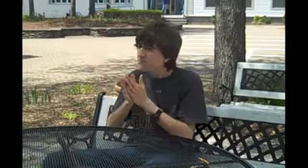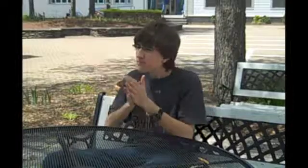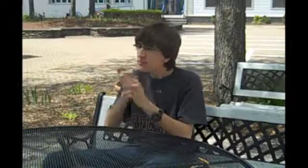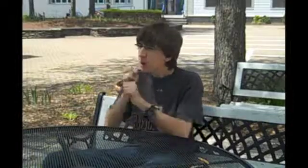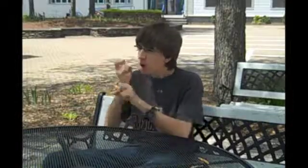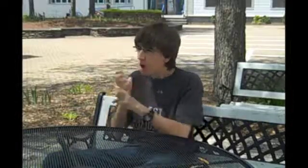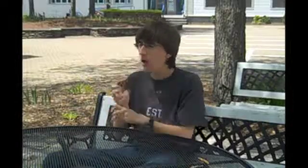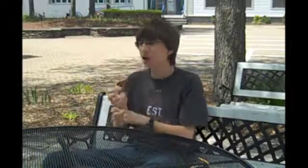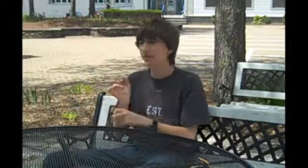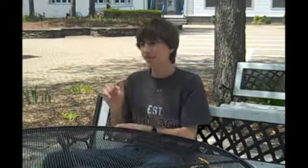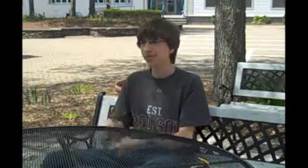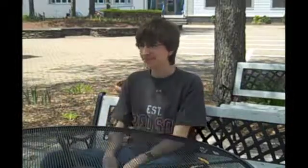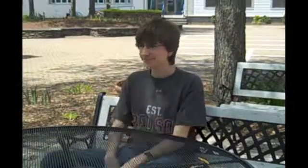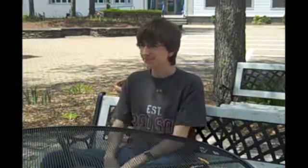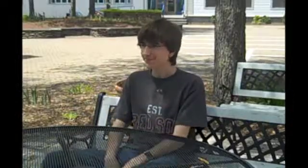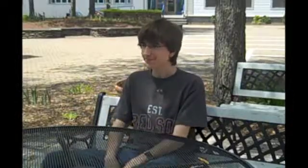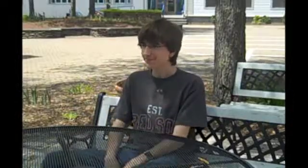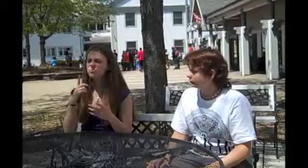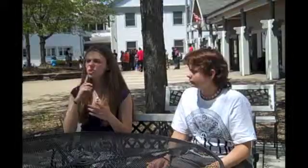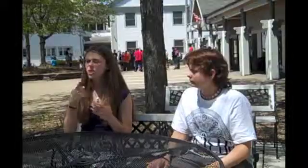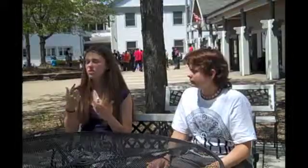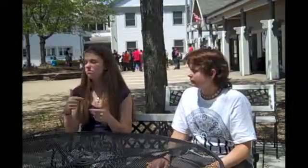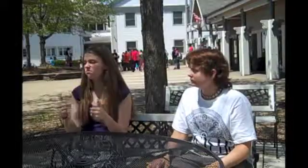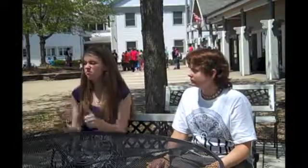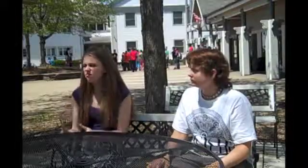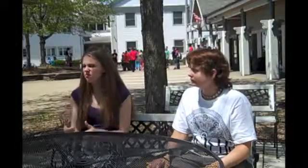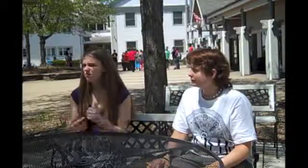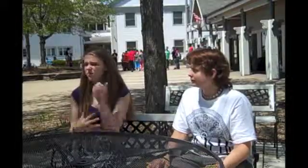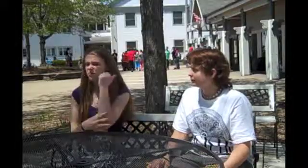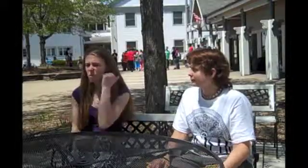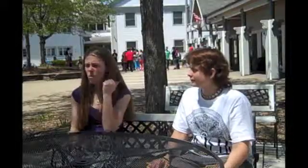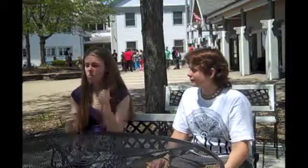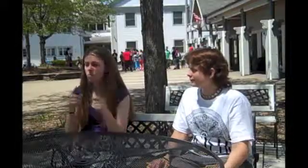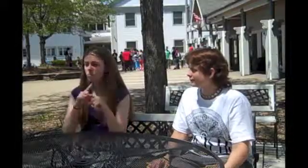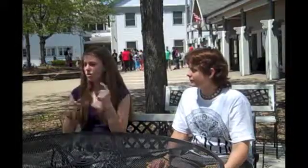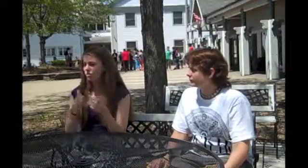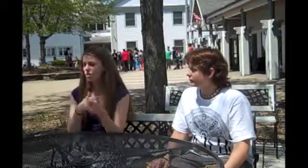of everyone that works there is truly inspirational.